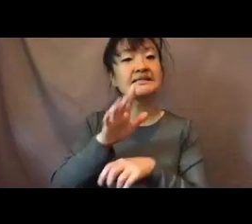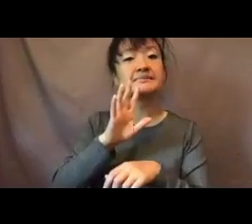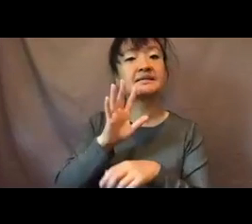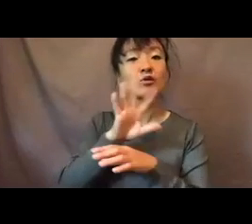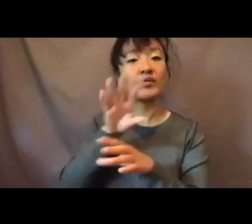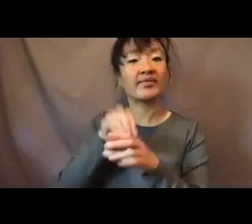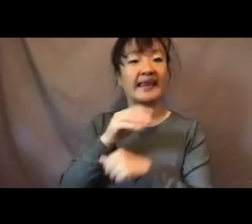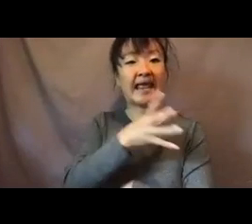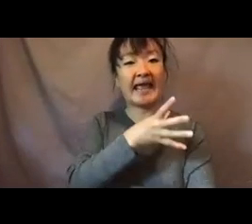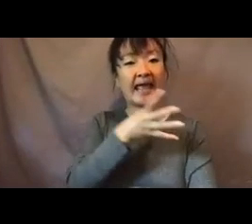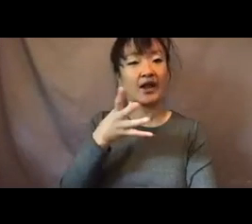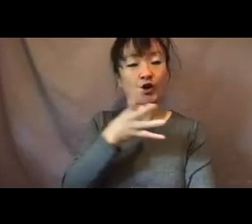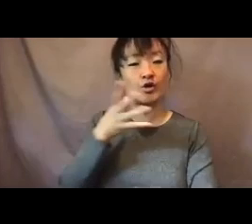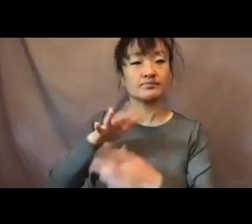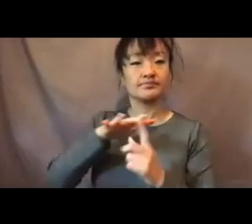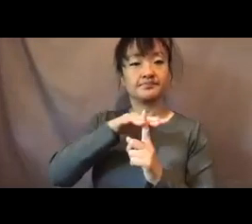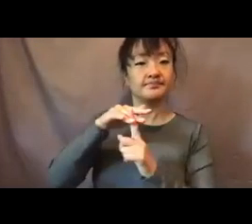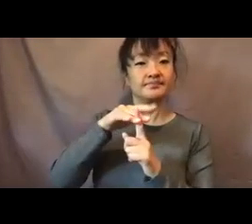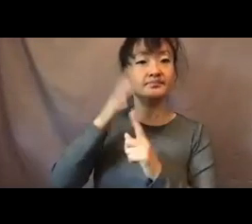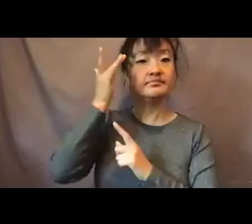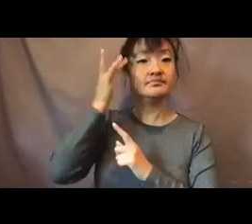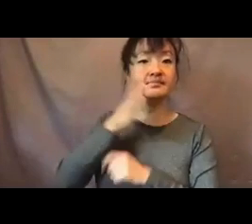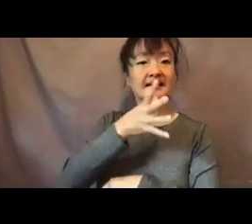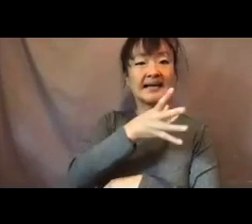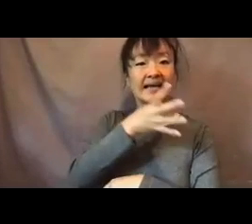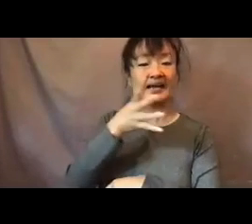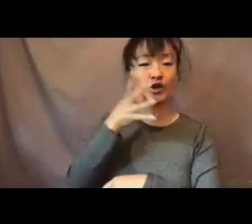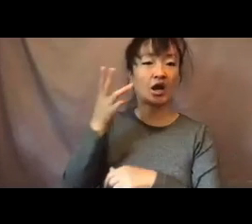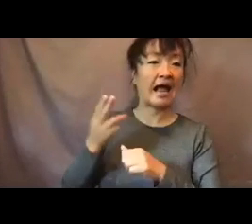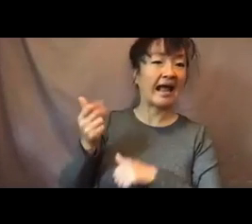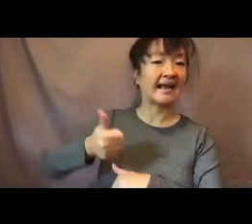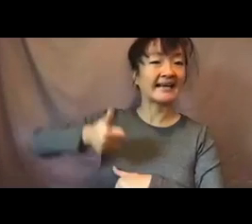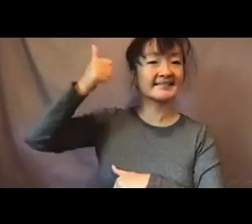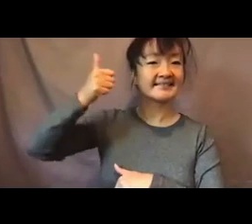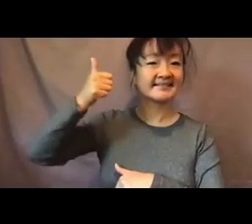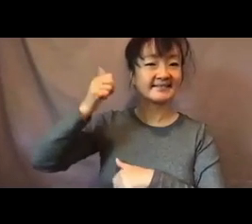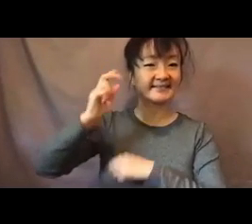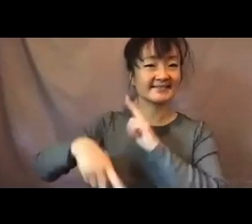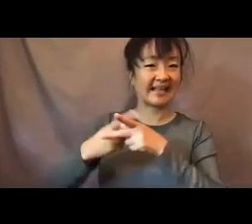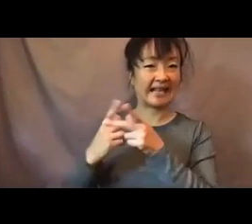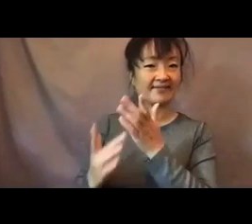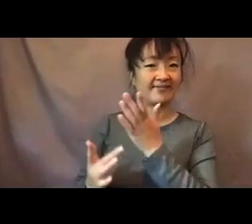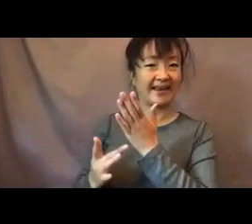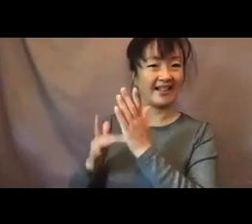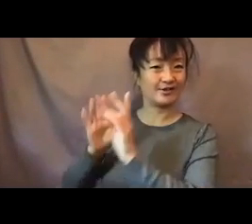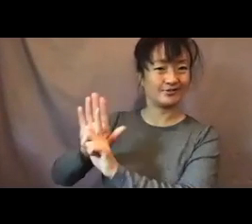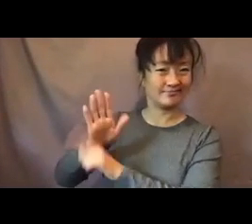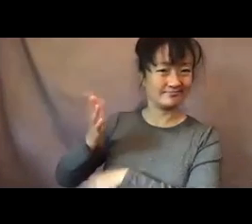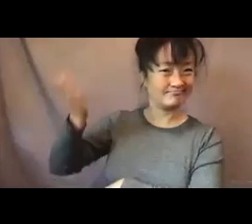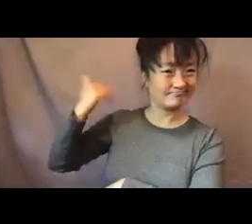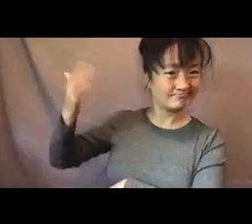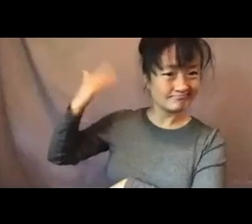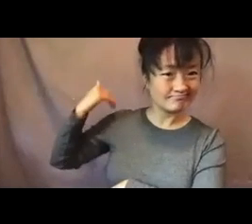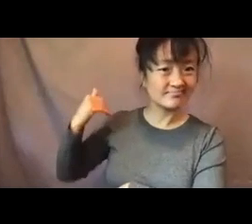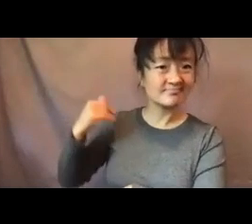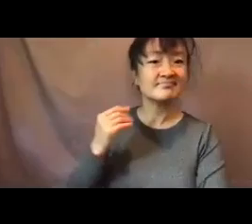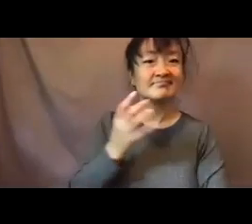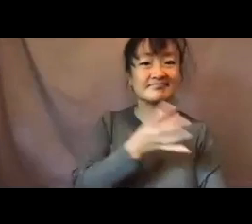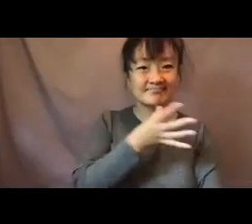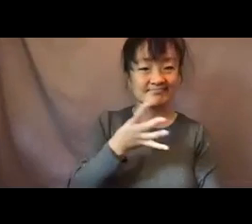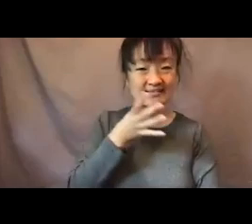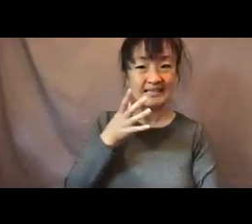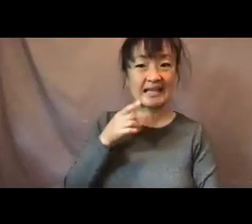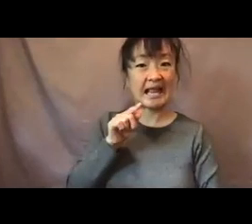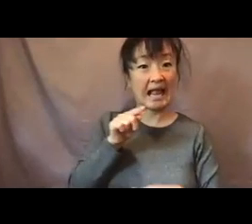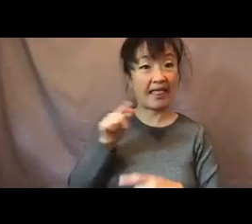because agriculture was the highest form of foundation, highest form of technology, right, at the time that these medical texts were